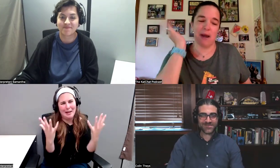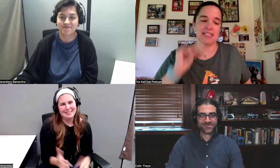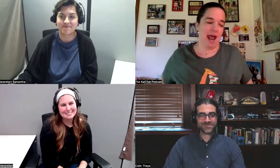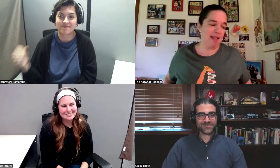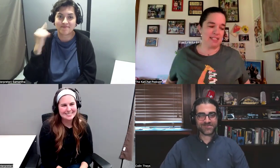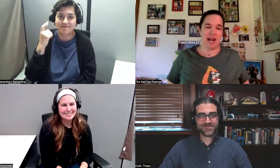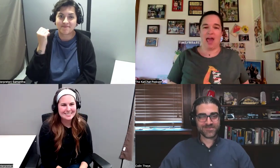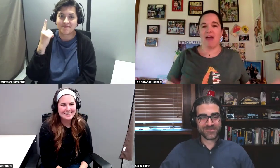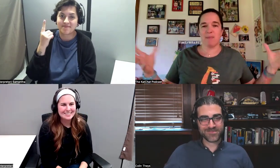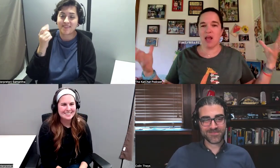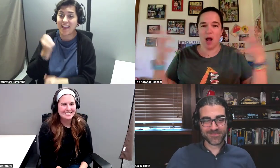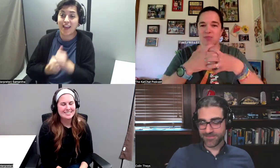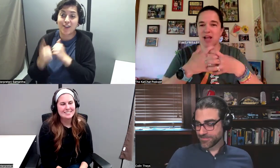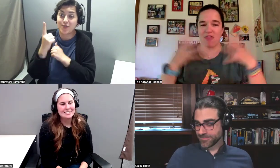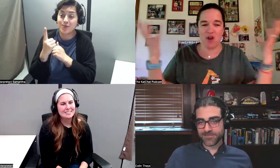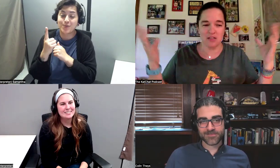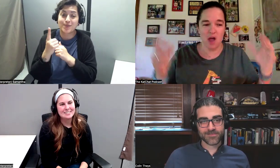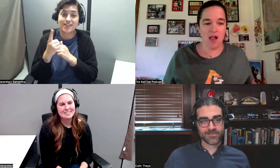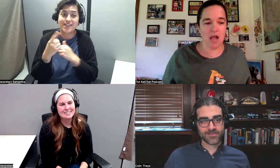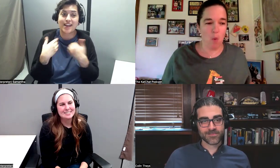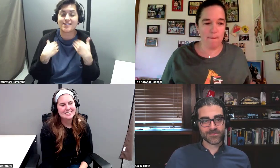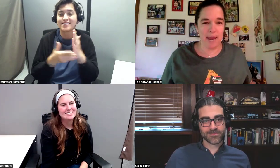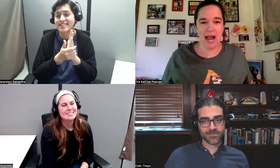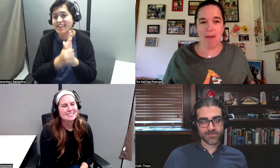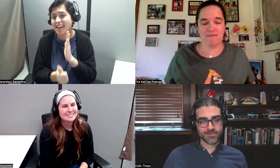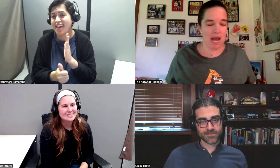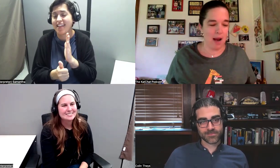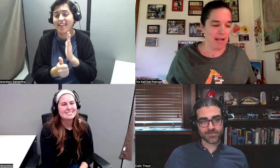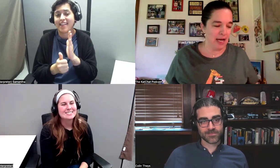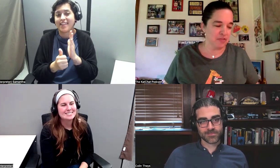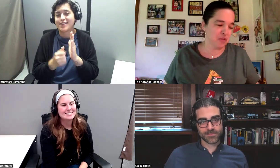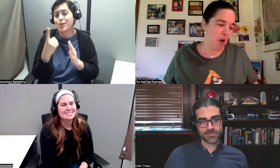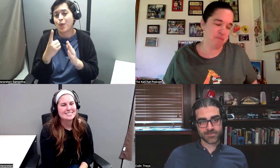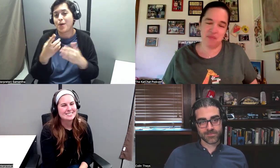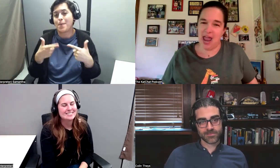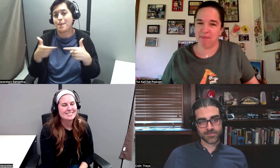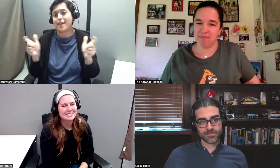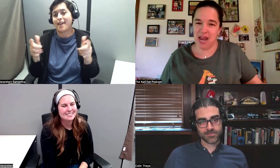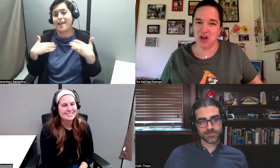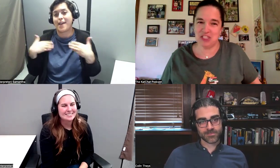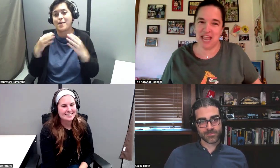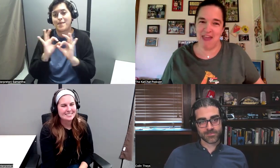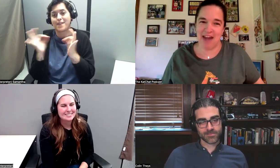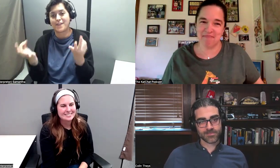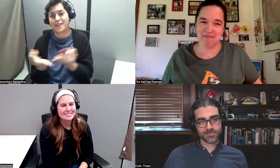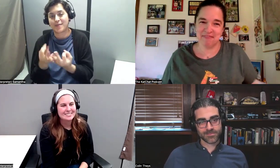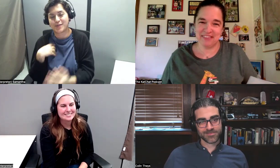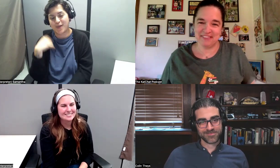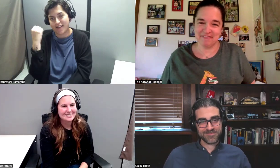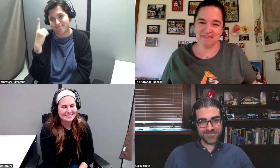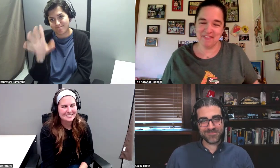because everybody's talented and everybody comes together in like one big happy family. So yeah, I understand that.